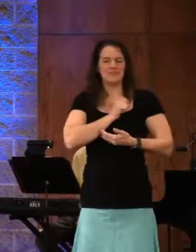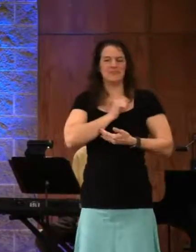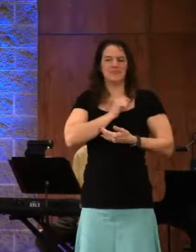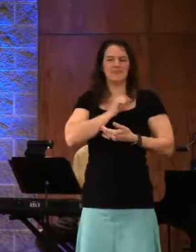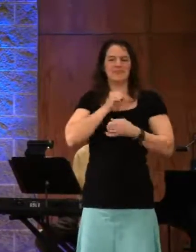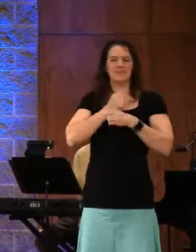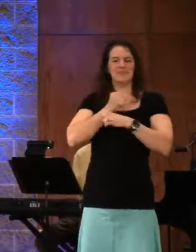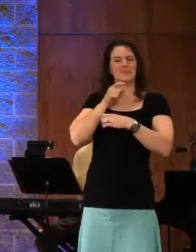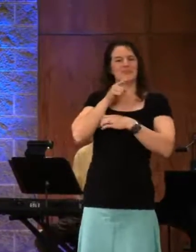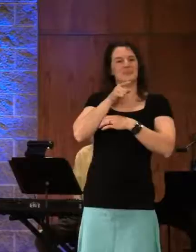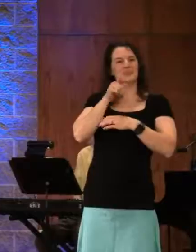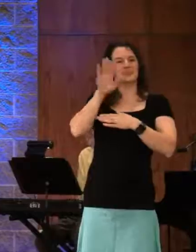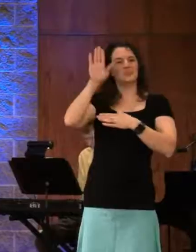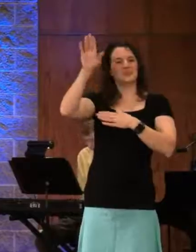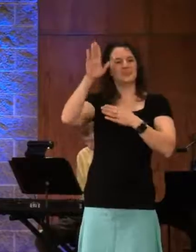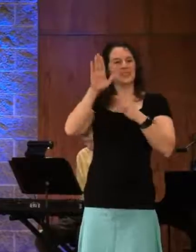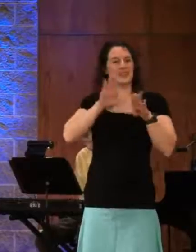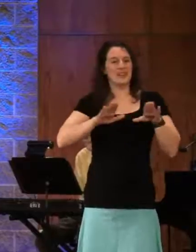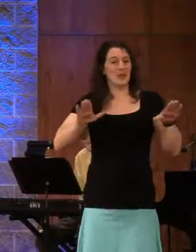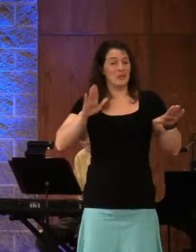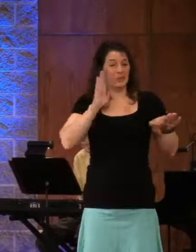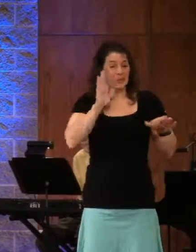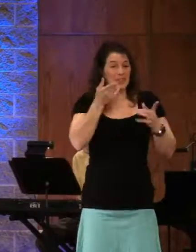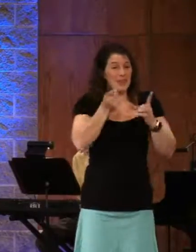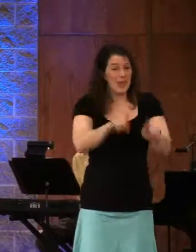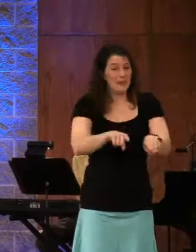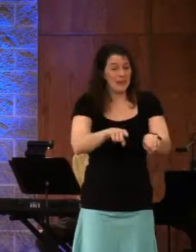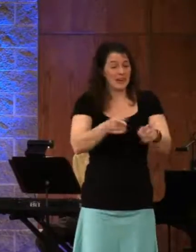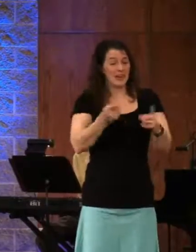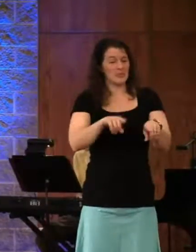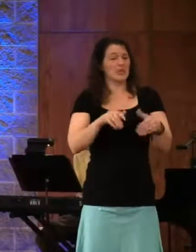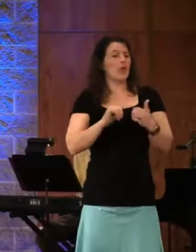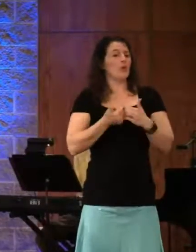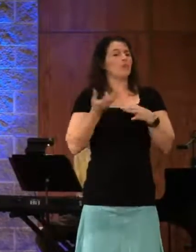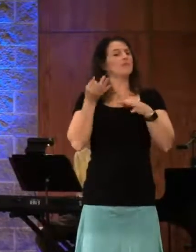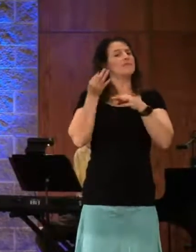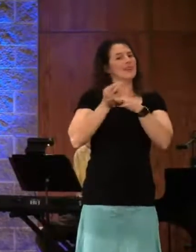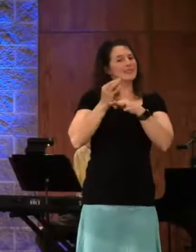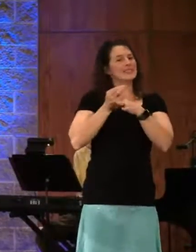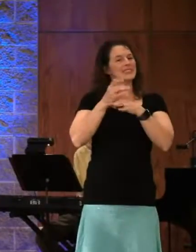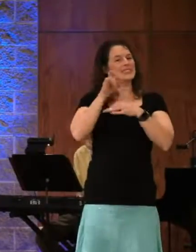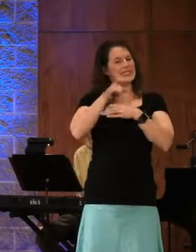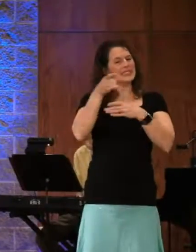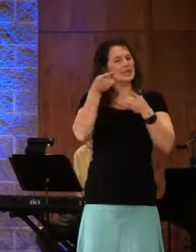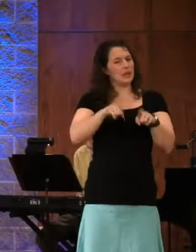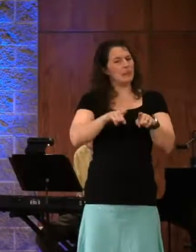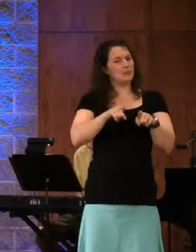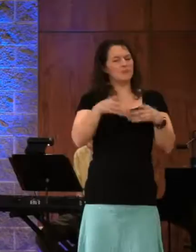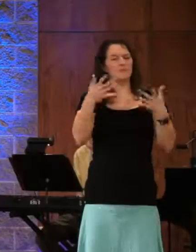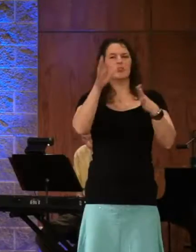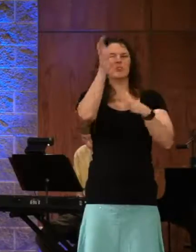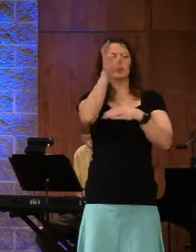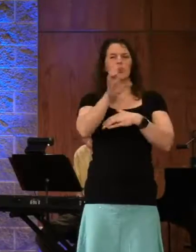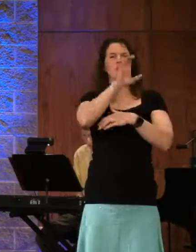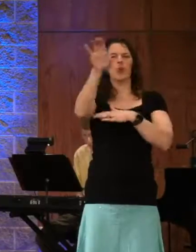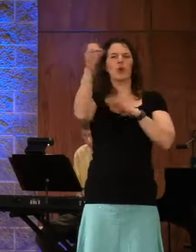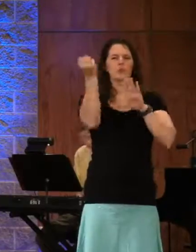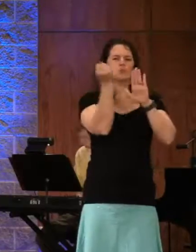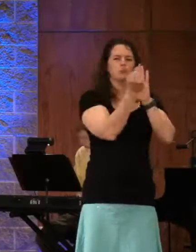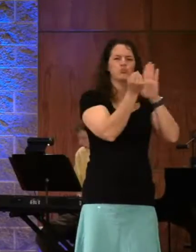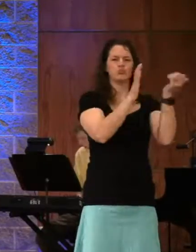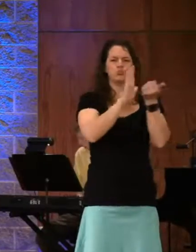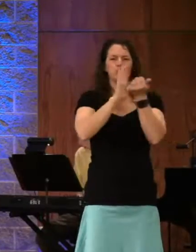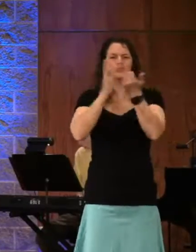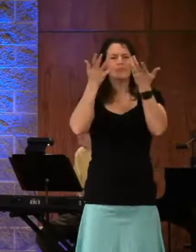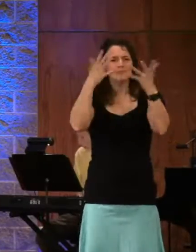make you His child. It'll happen. And it happens by faith. And what needs to occur has been done at the cross.